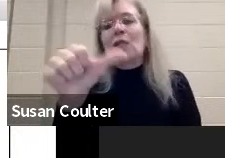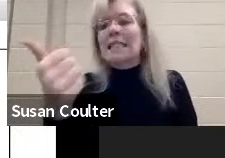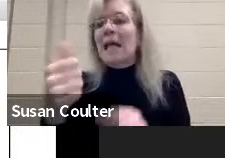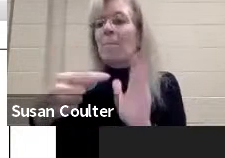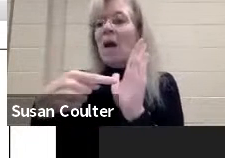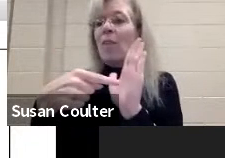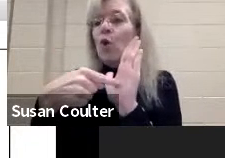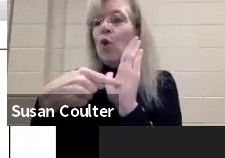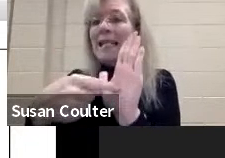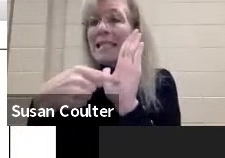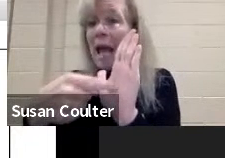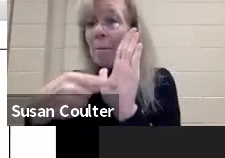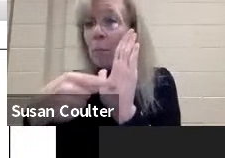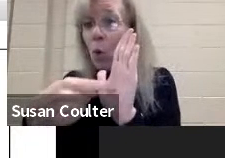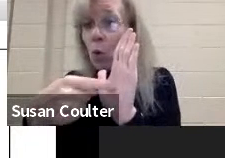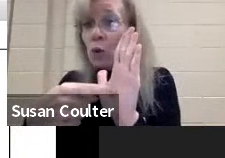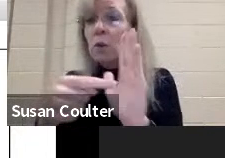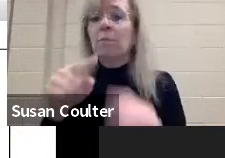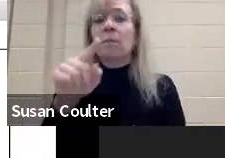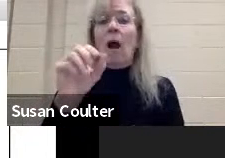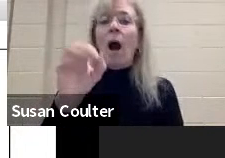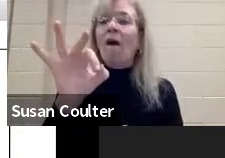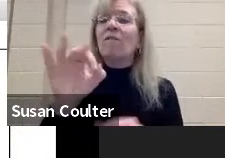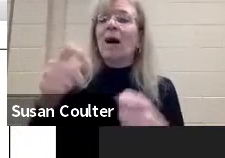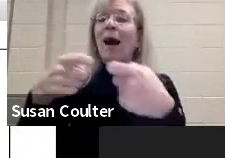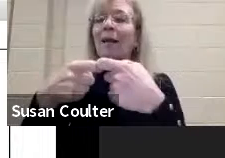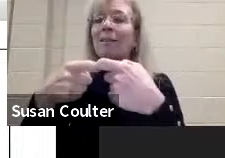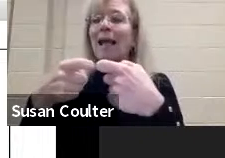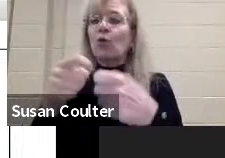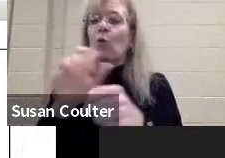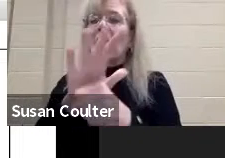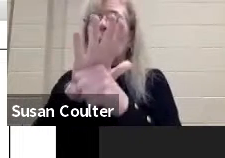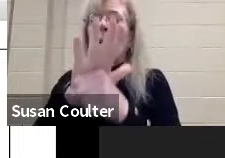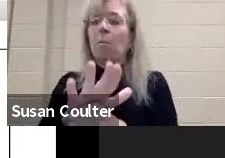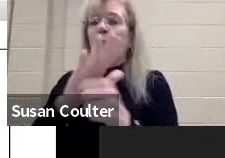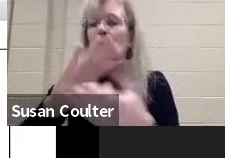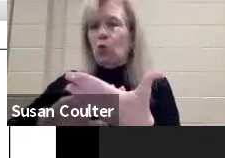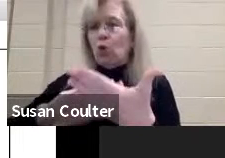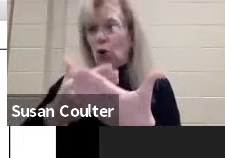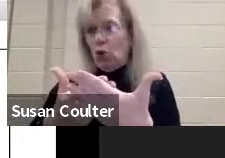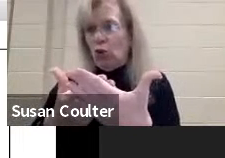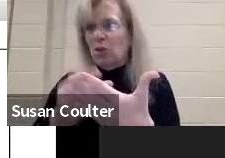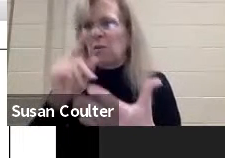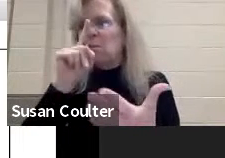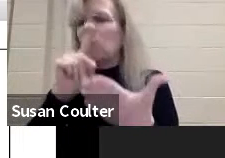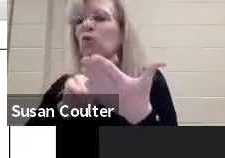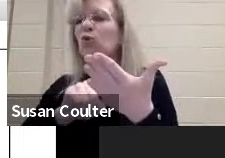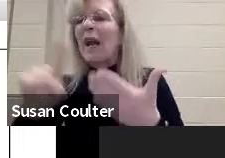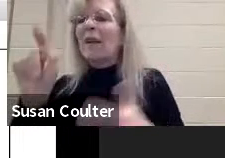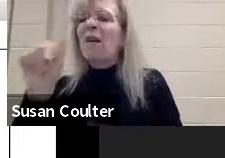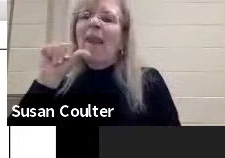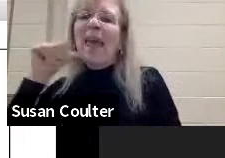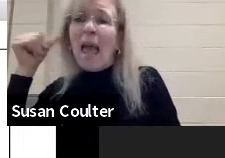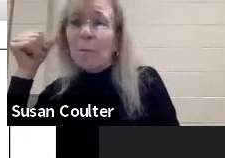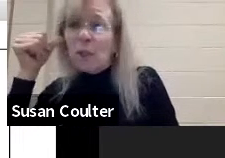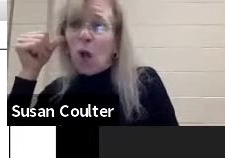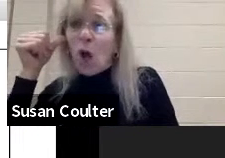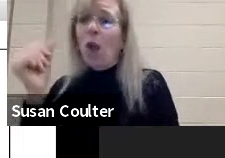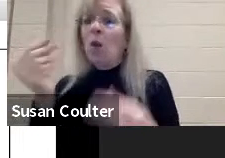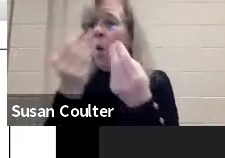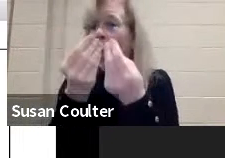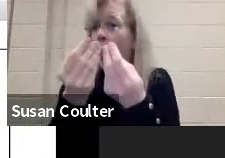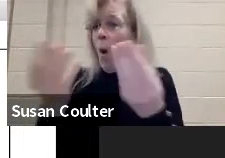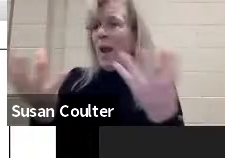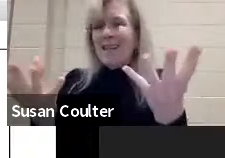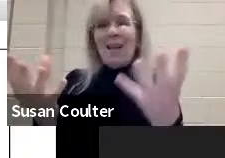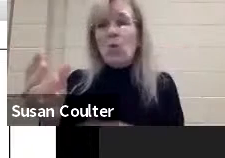These are just some other examples of electric pressure cookers. Checked on